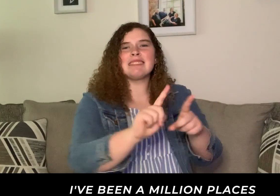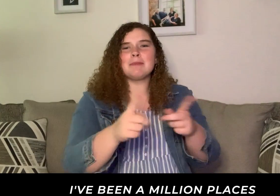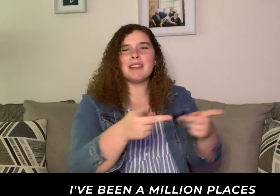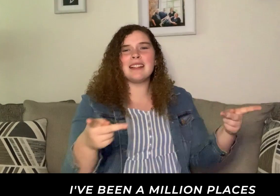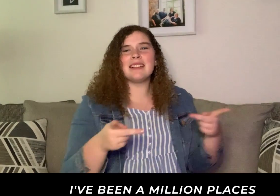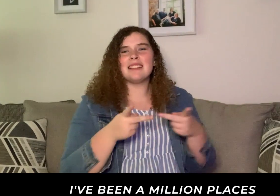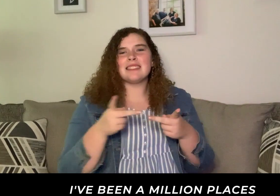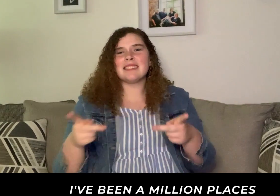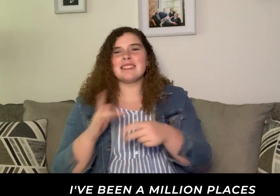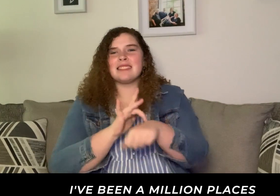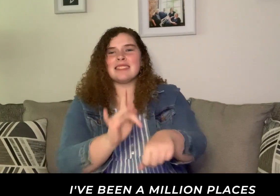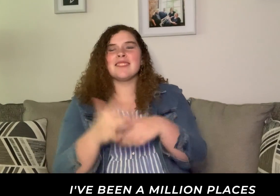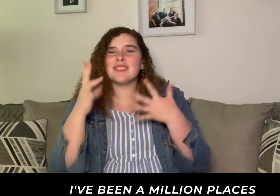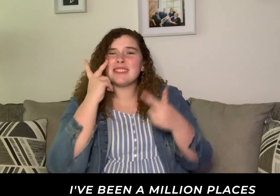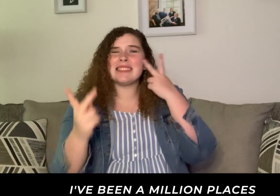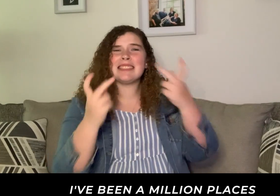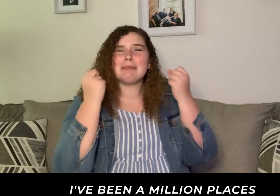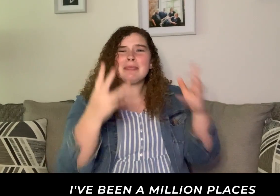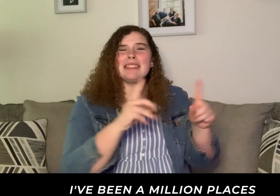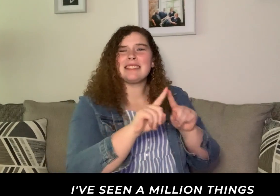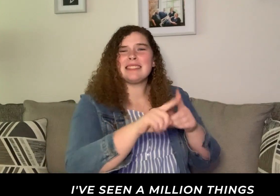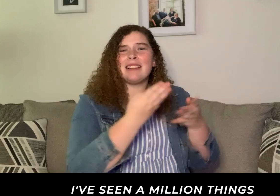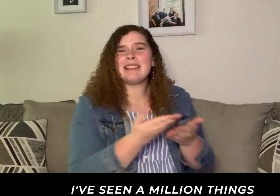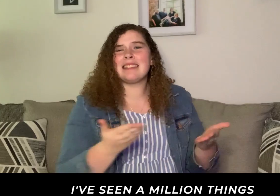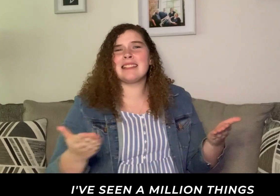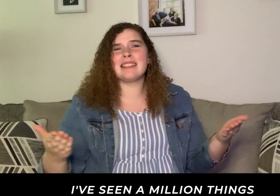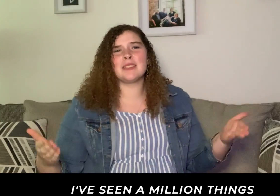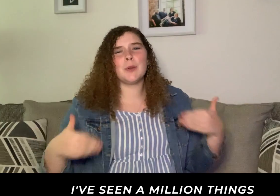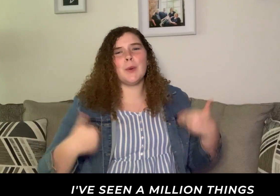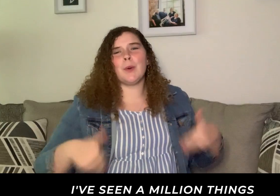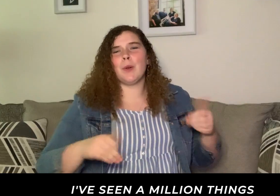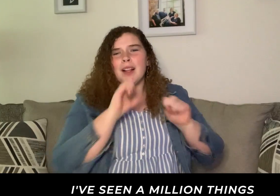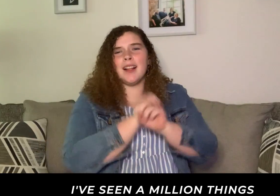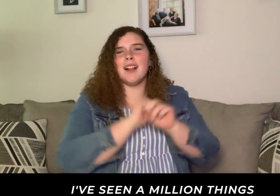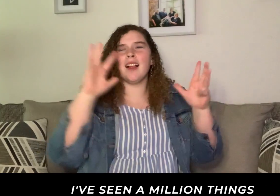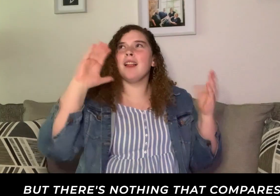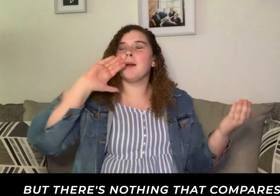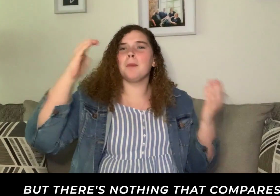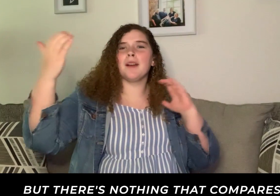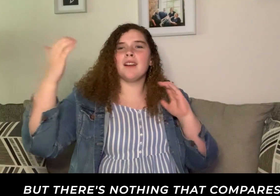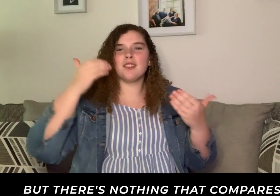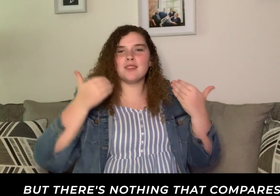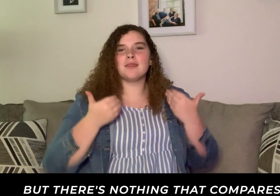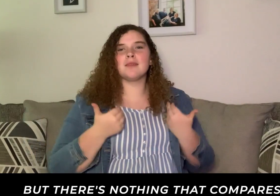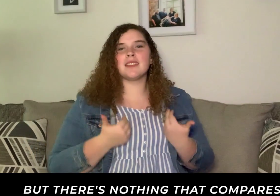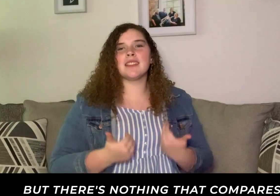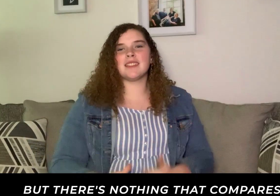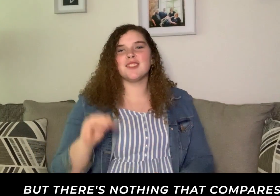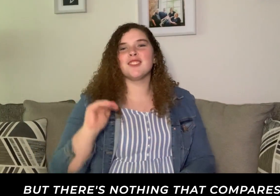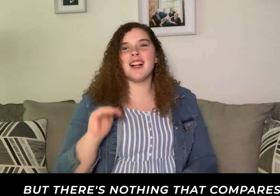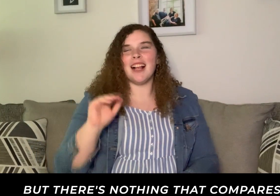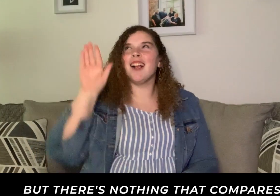I've been a million places, I've seen a million things But there's nothing that